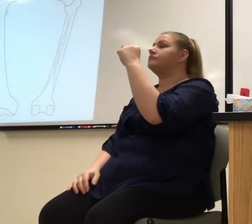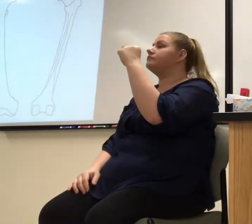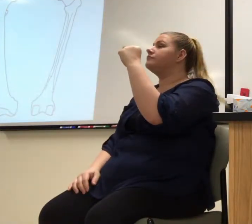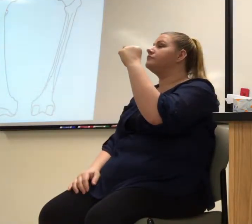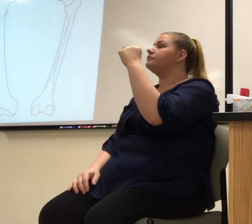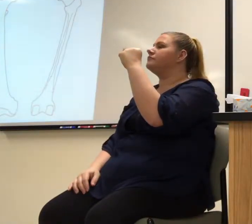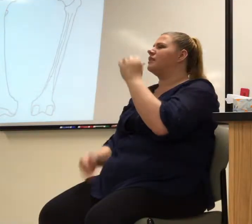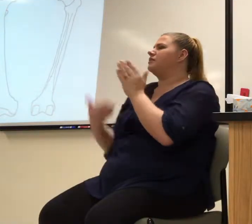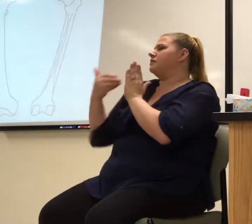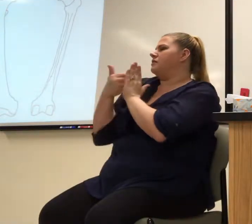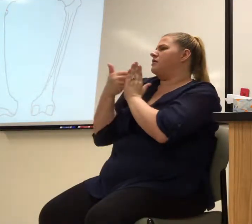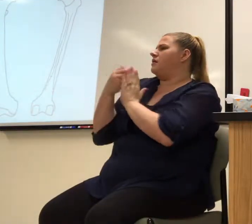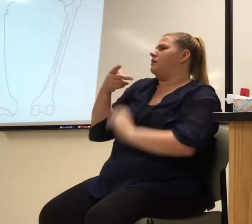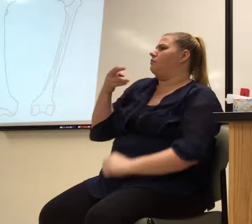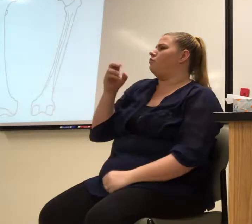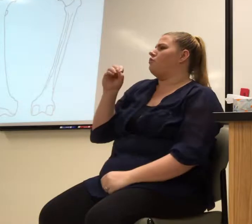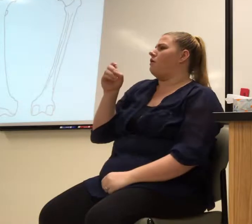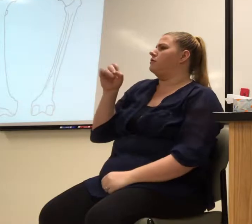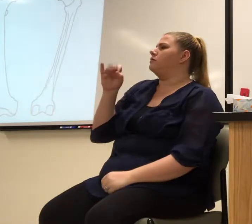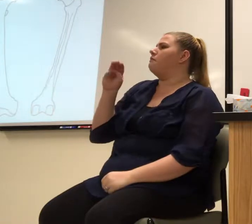Head of femur.